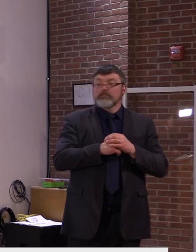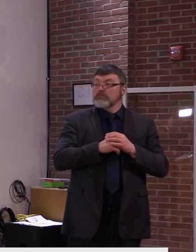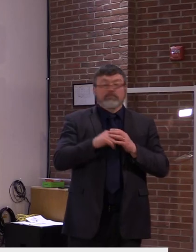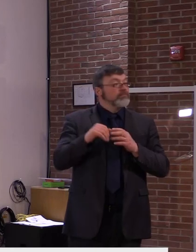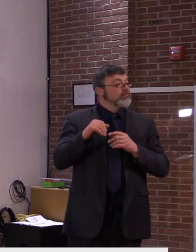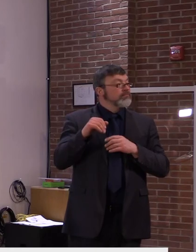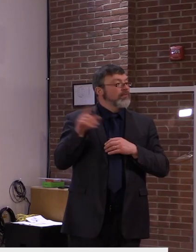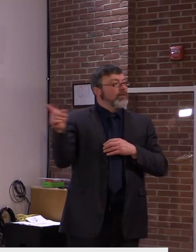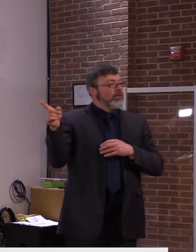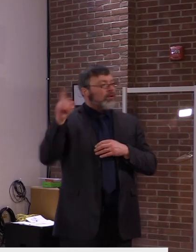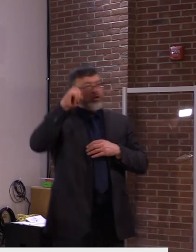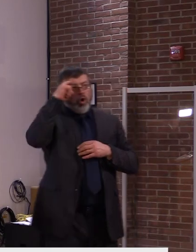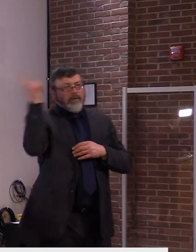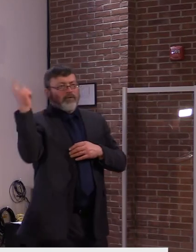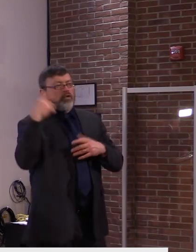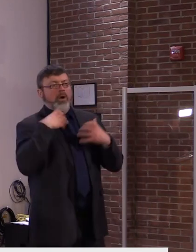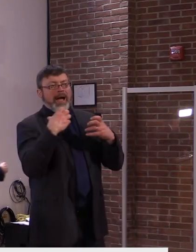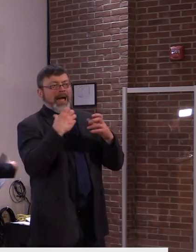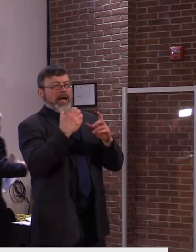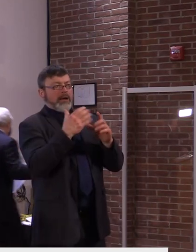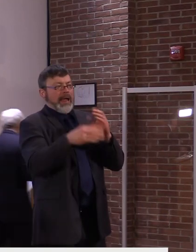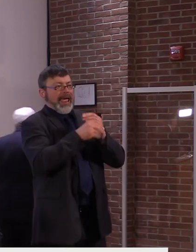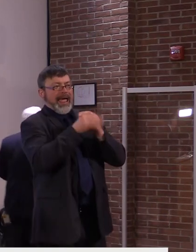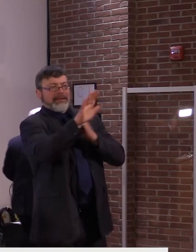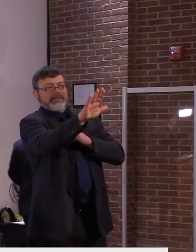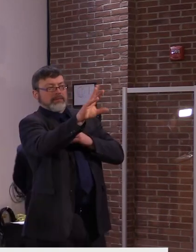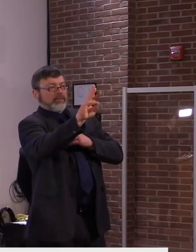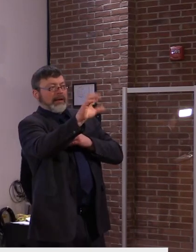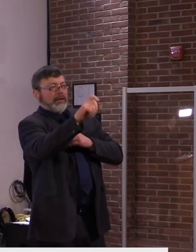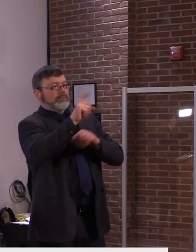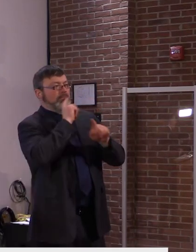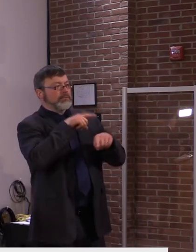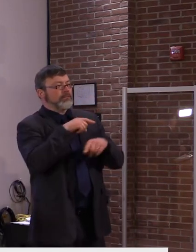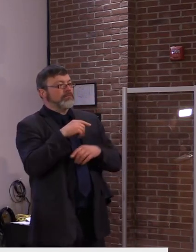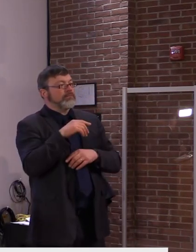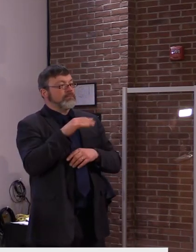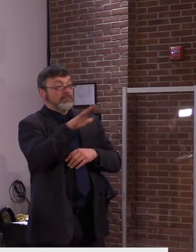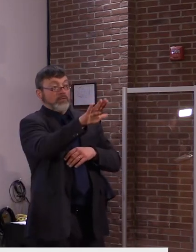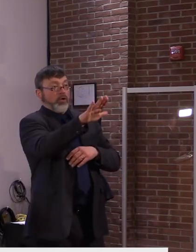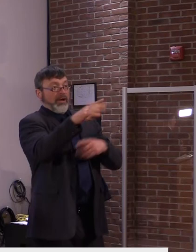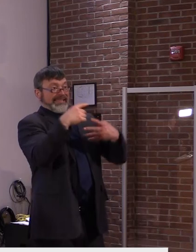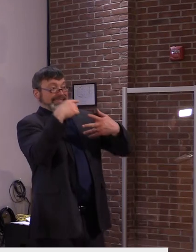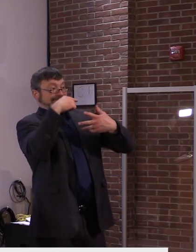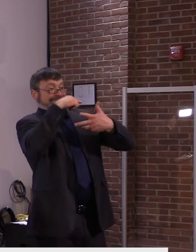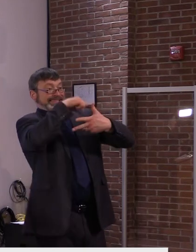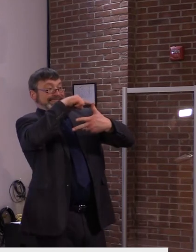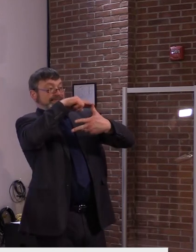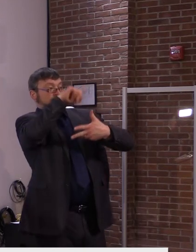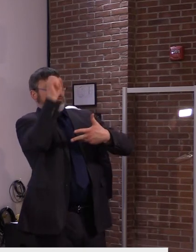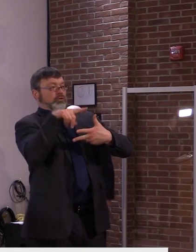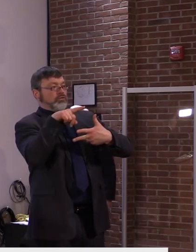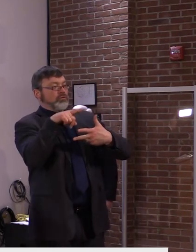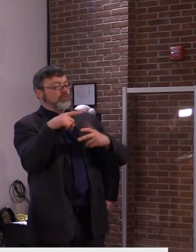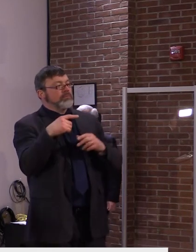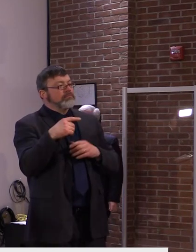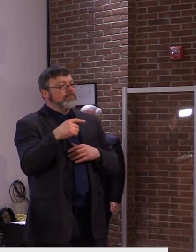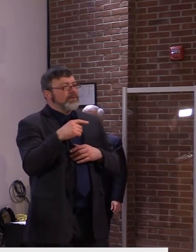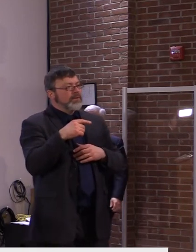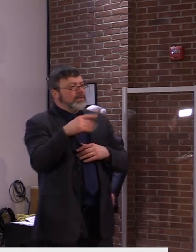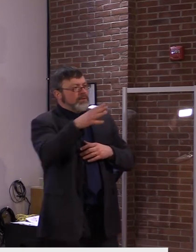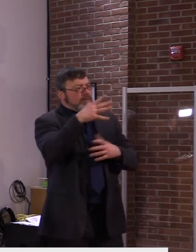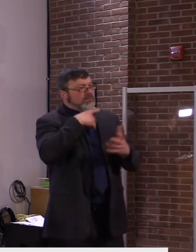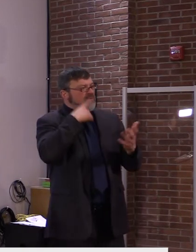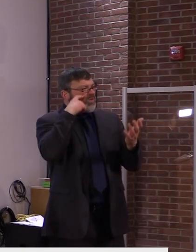In response to your first question, Calvin, I think this really does highlight the beauty of the way we're doing